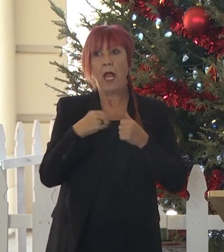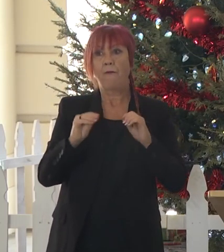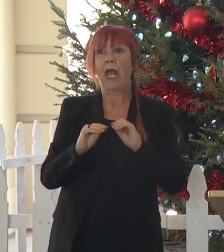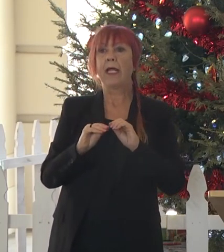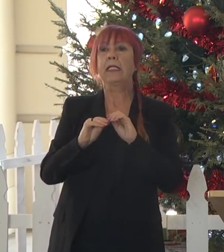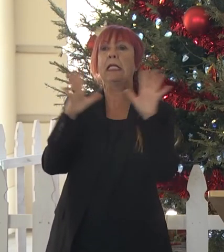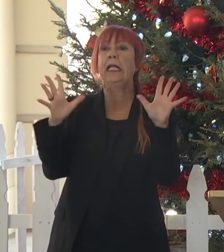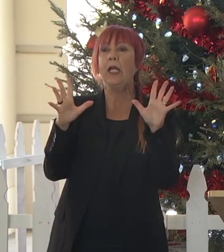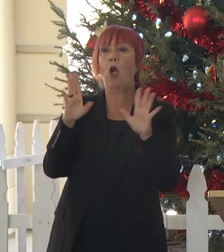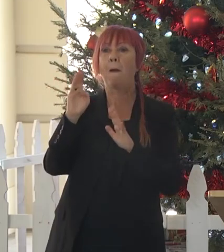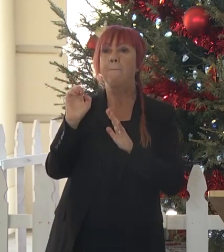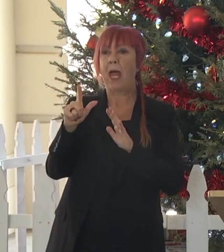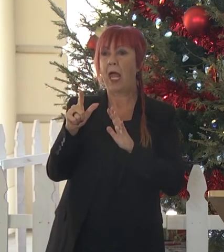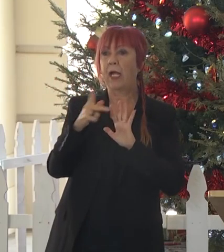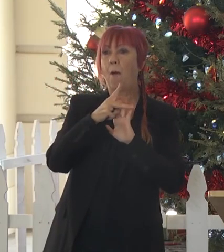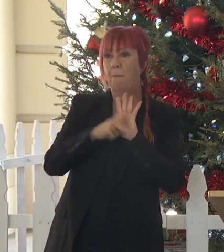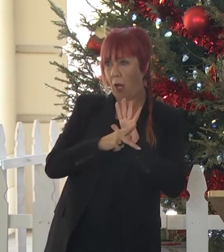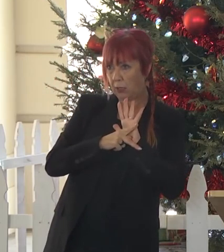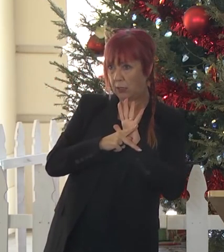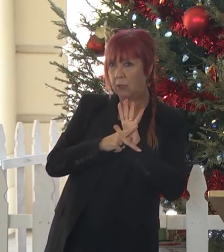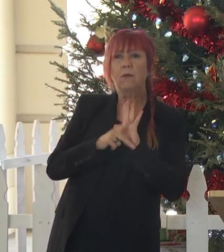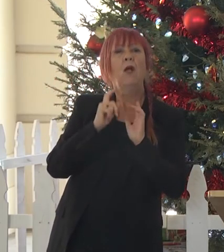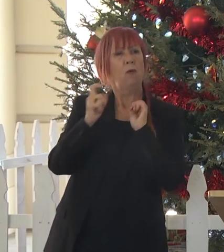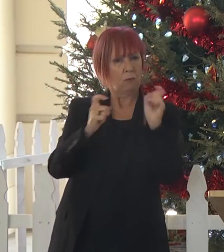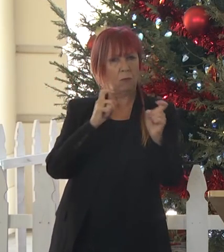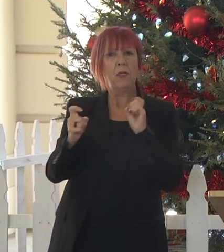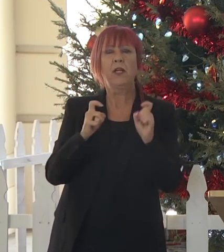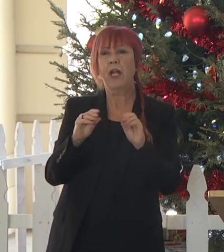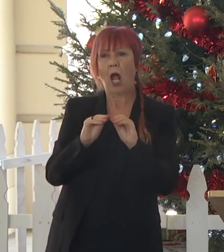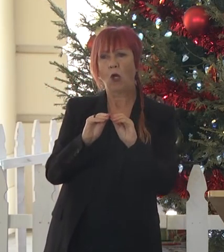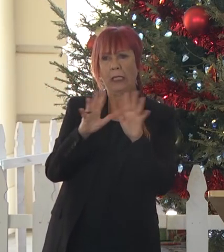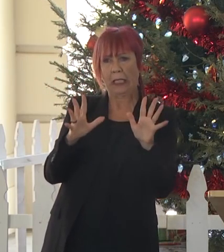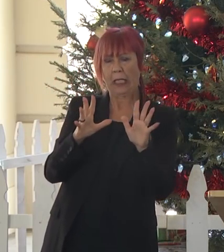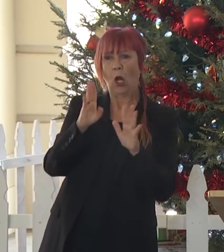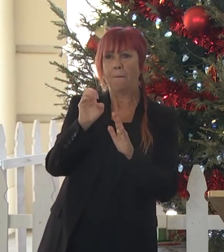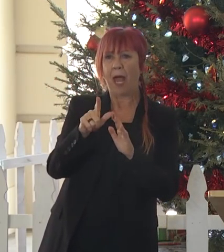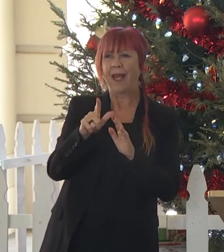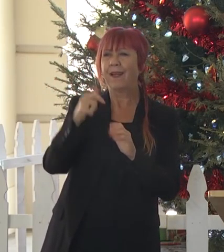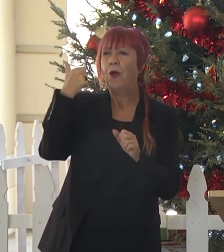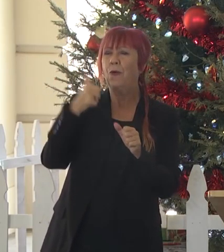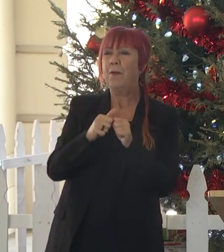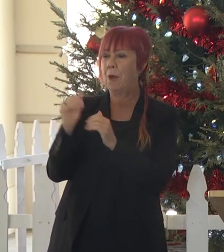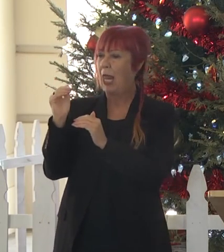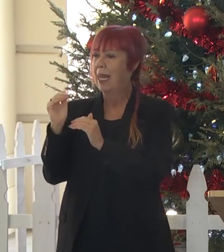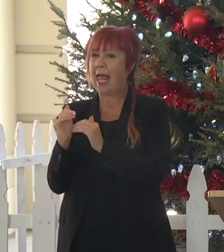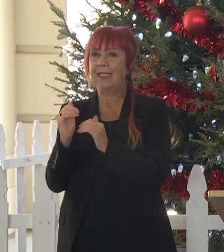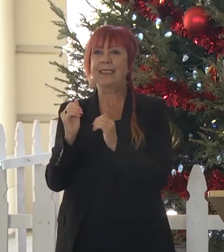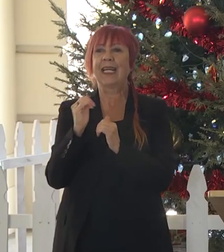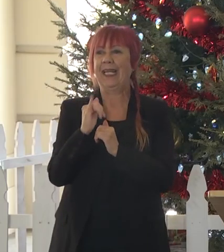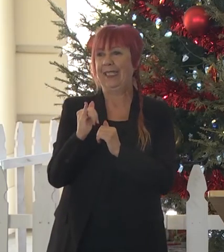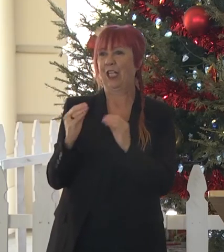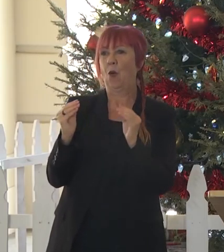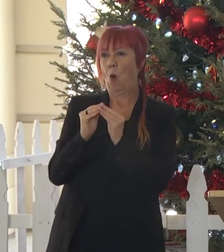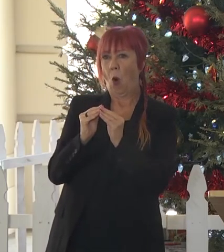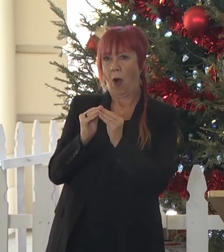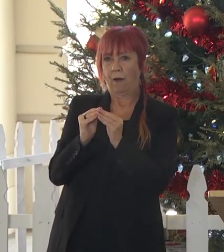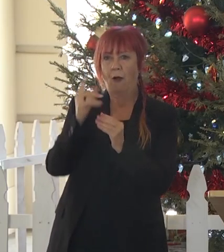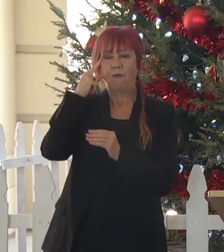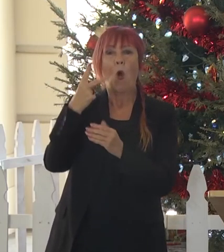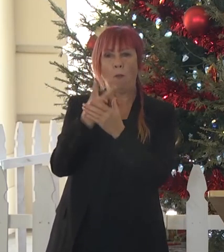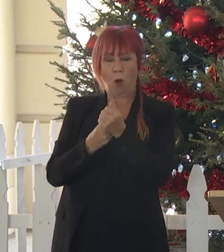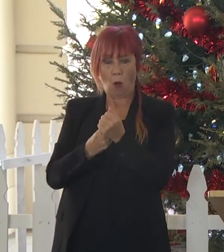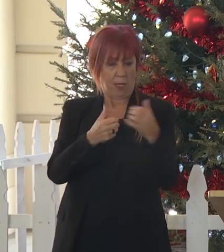be issuing clear bags to those attending the games. Less is more with respect to the parade route or with the game itself.